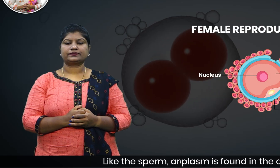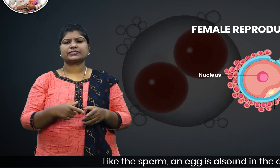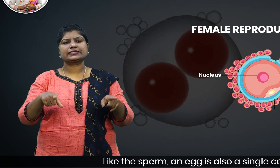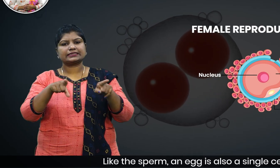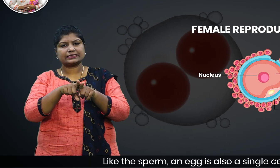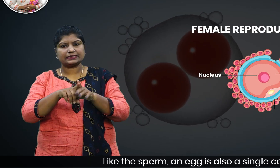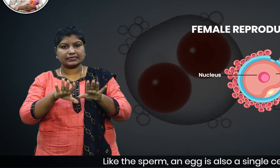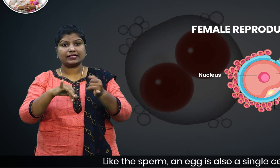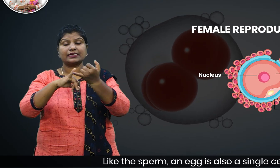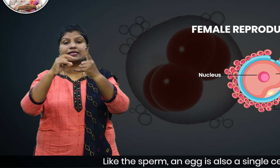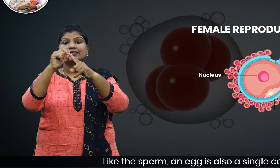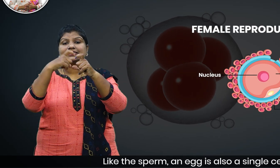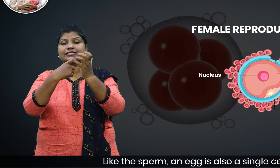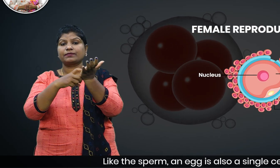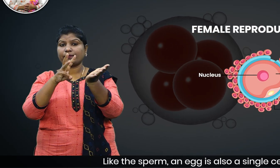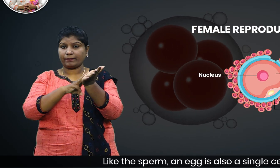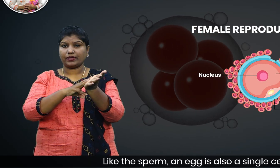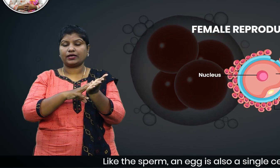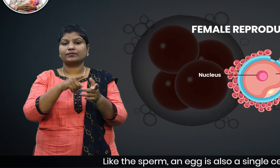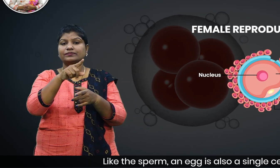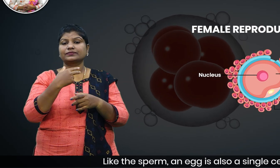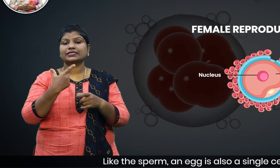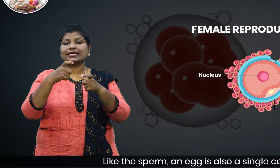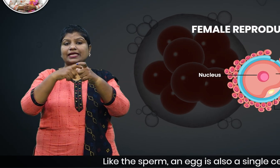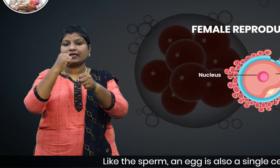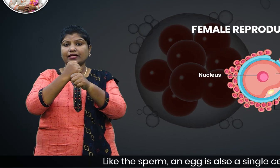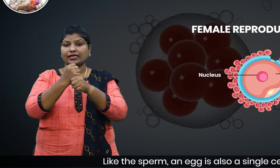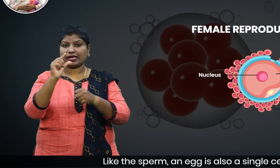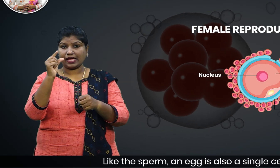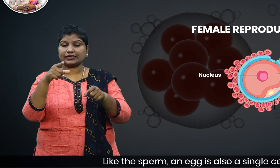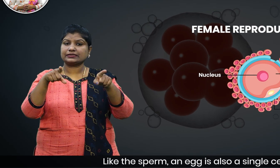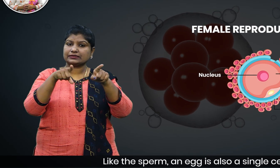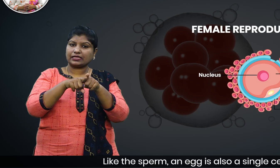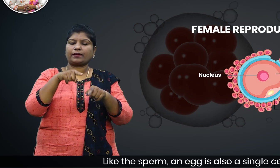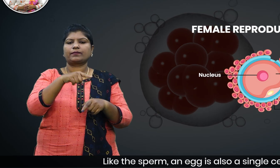Like the sperm, an egg is also a single cell.